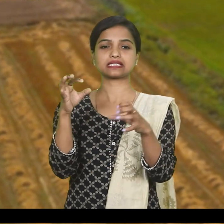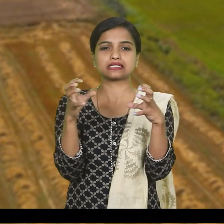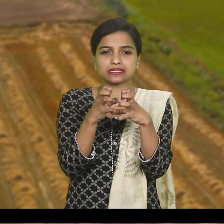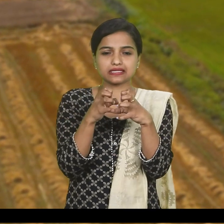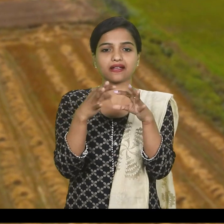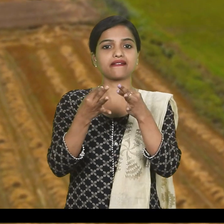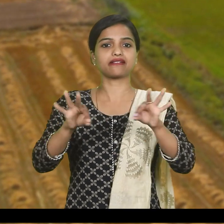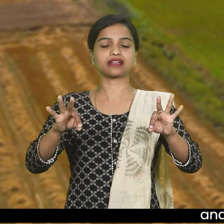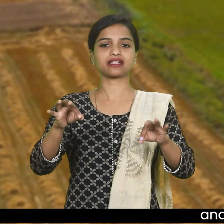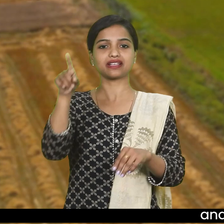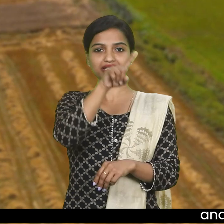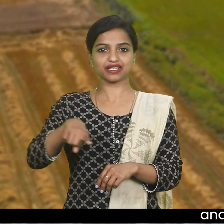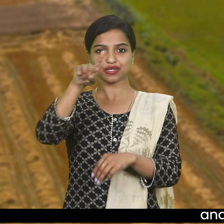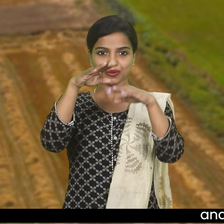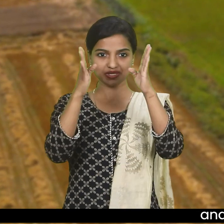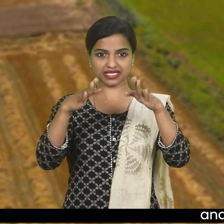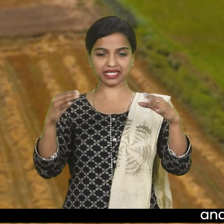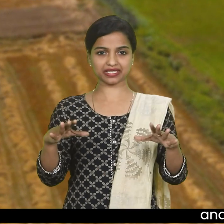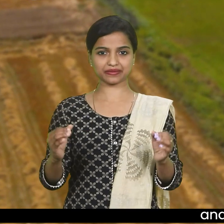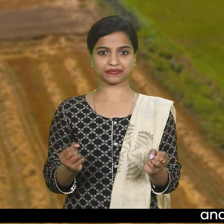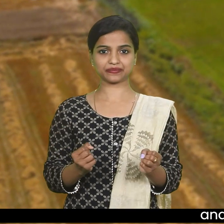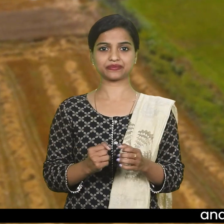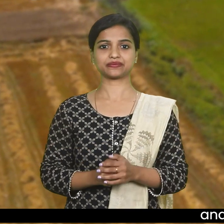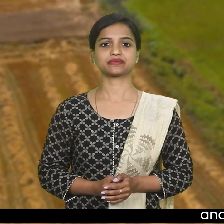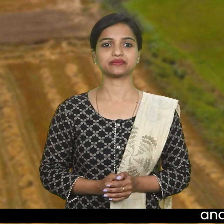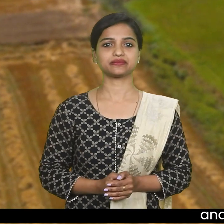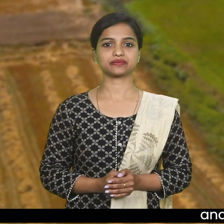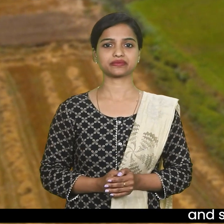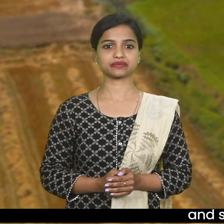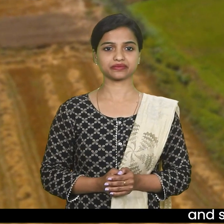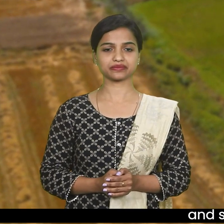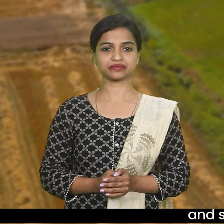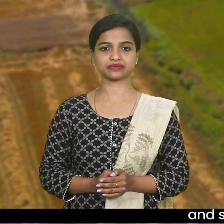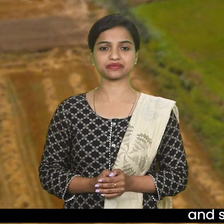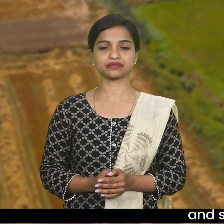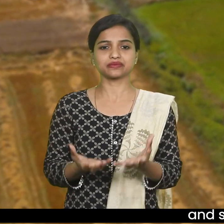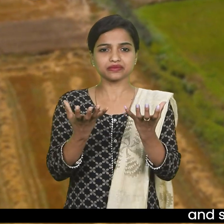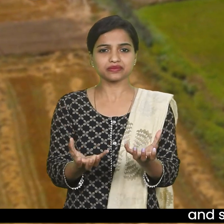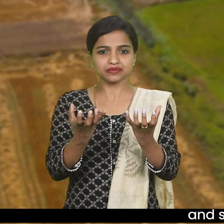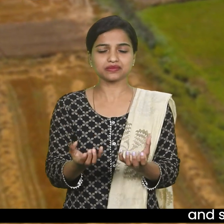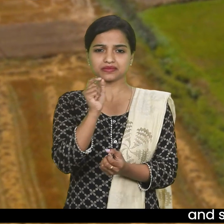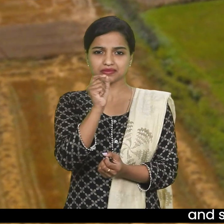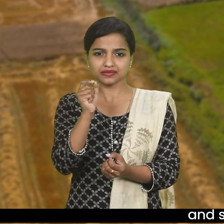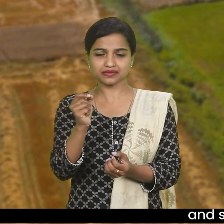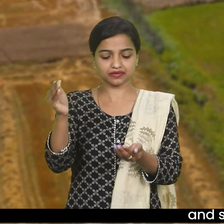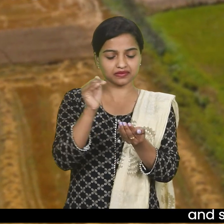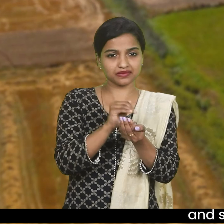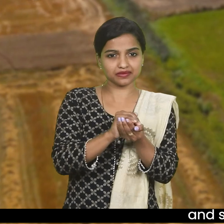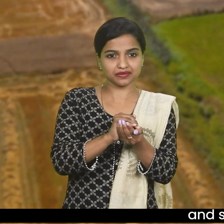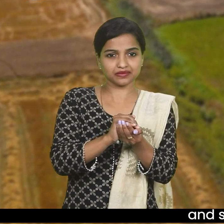round-shaped and more waning seeds and store them for future use.